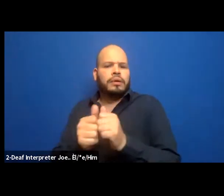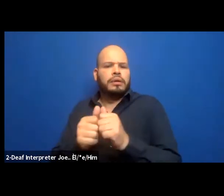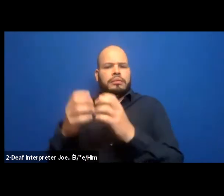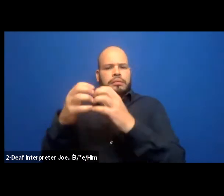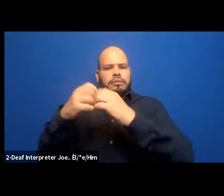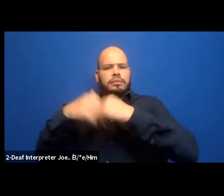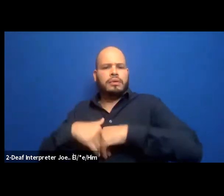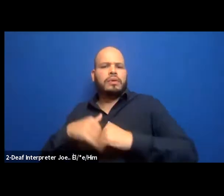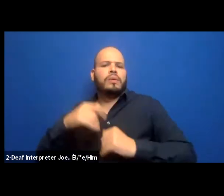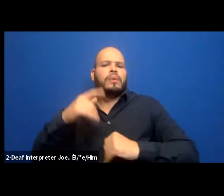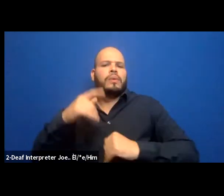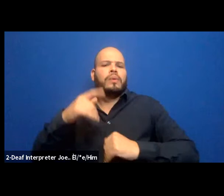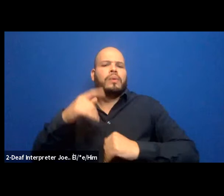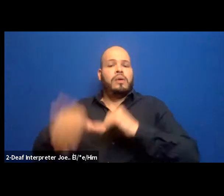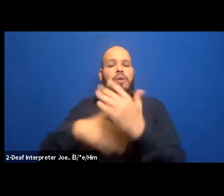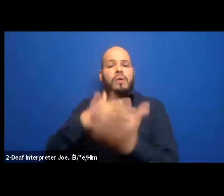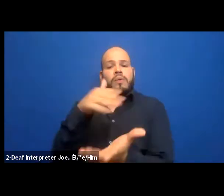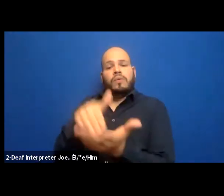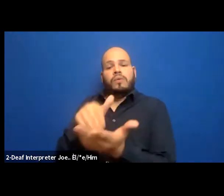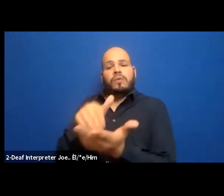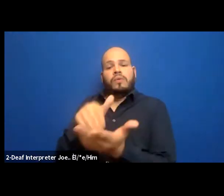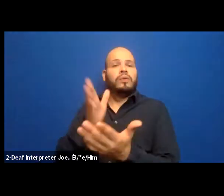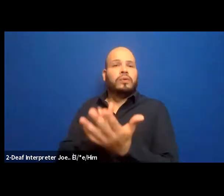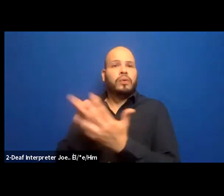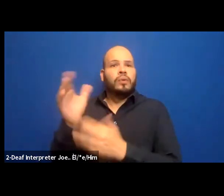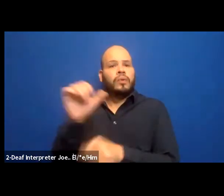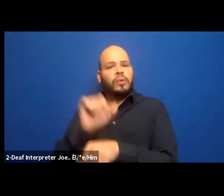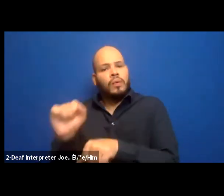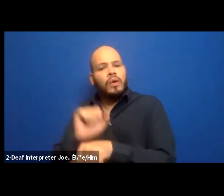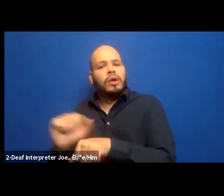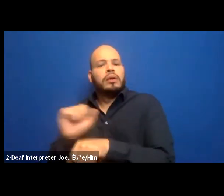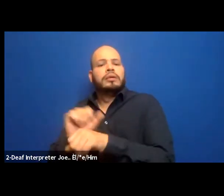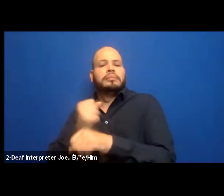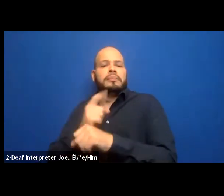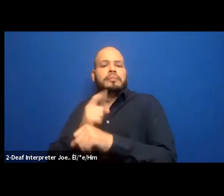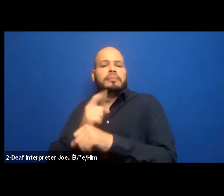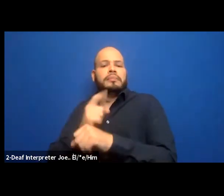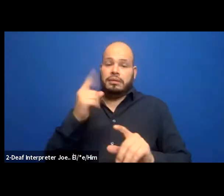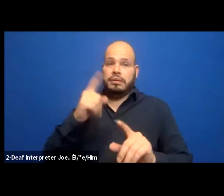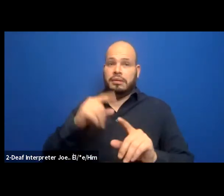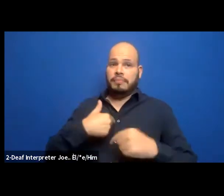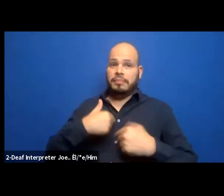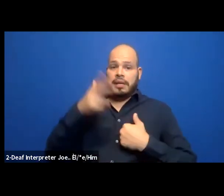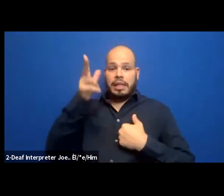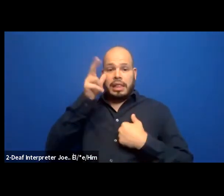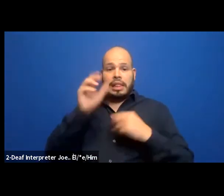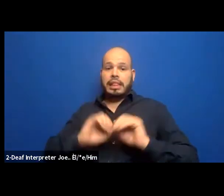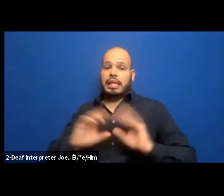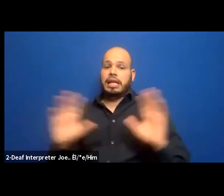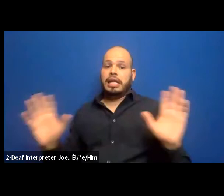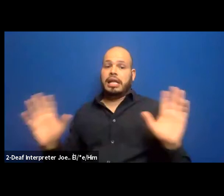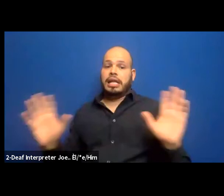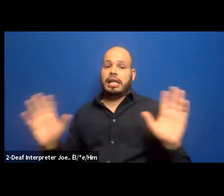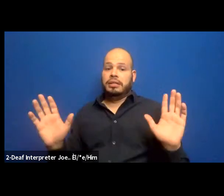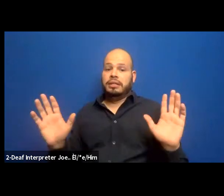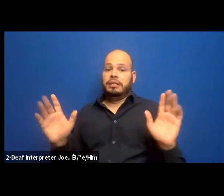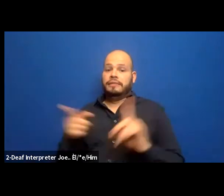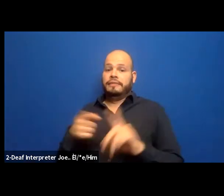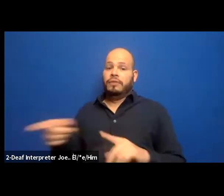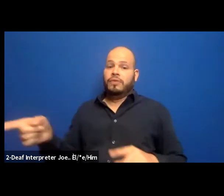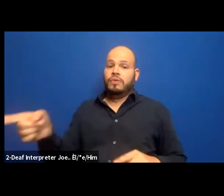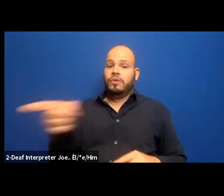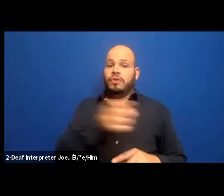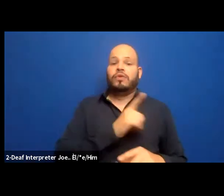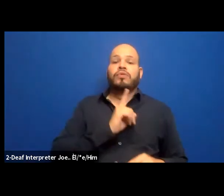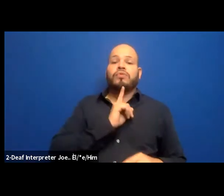it really started with self. Like, y'all came in with an experience that was deeply and intimately connected to the